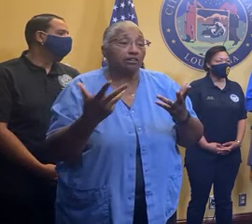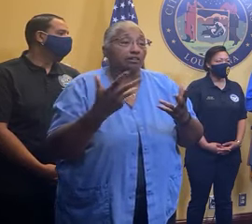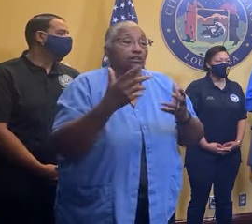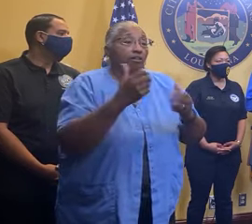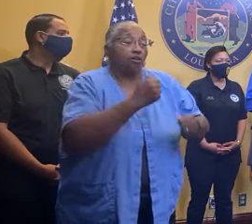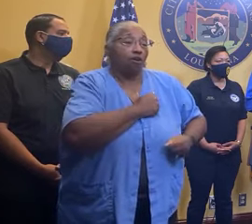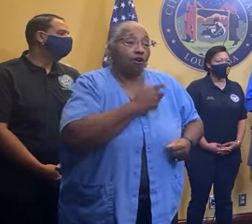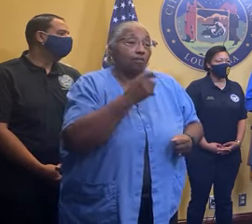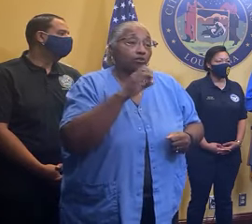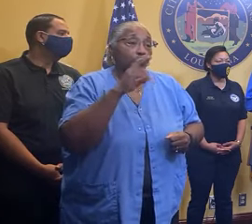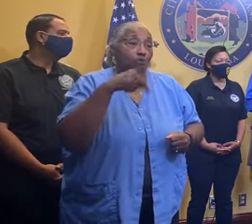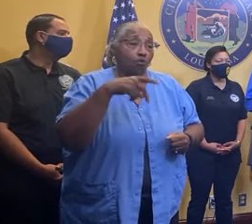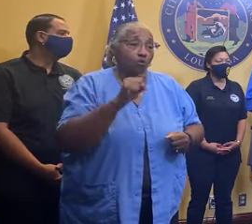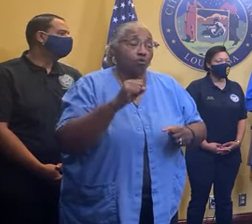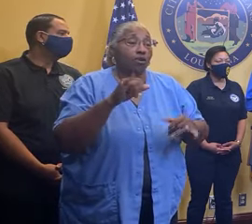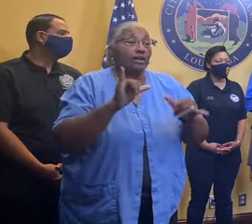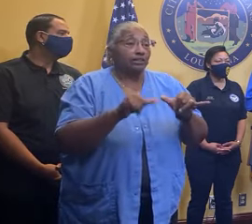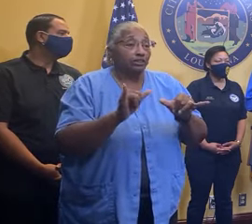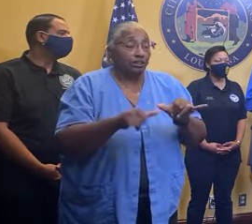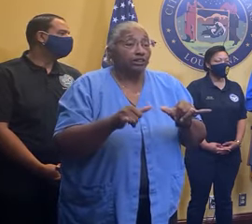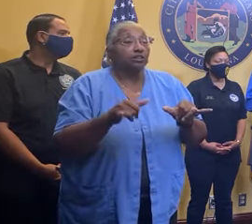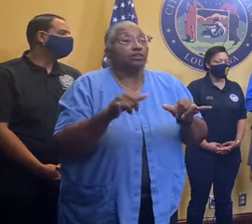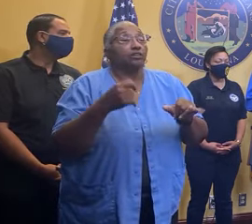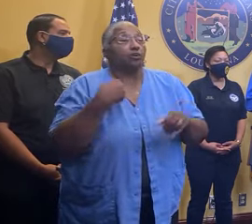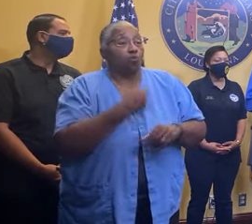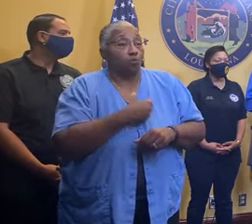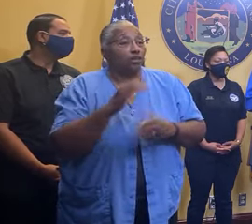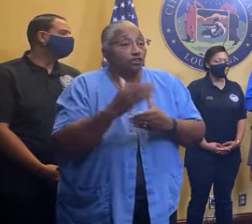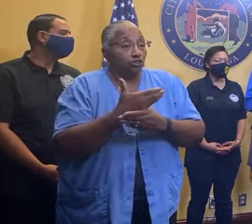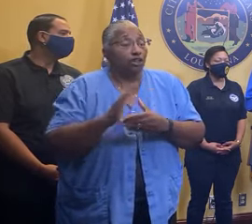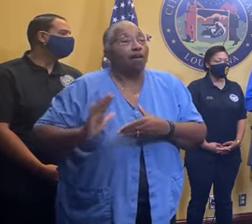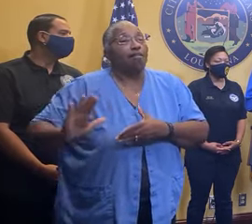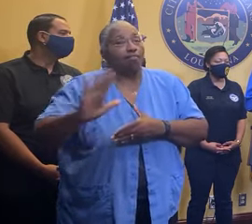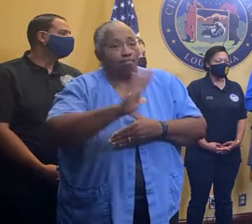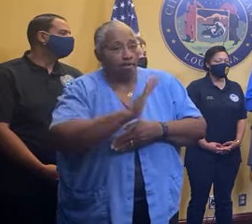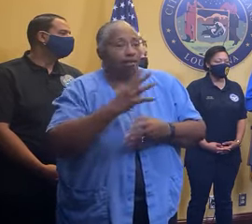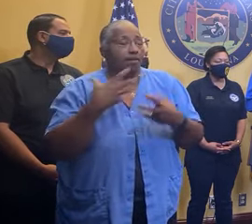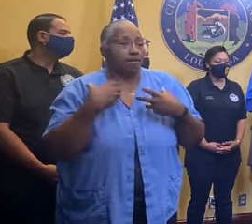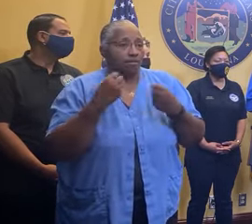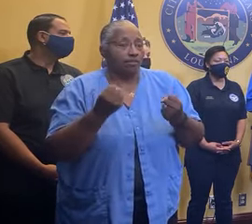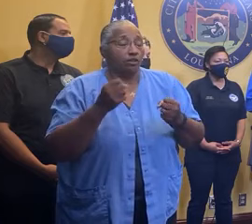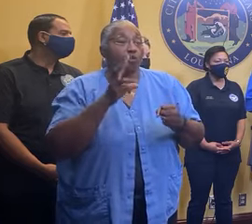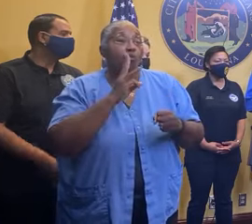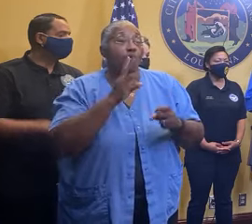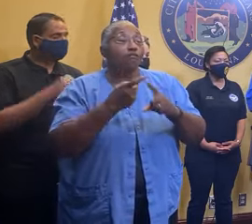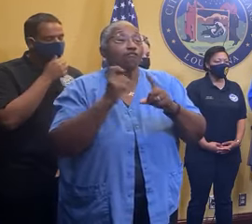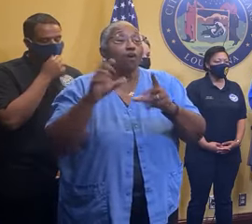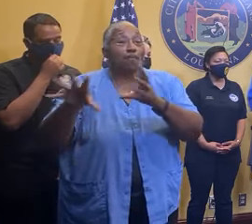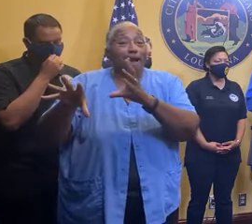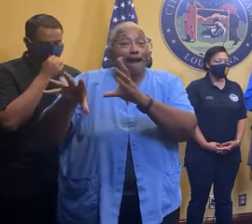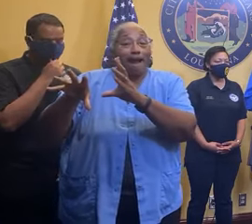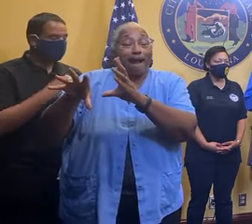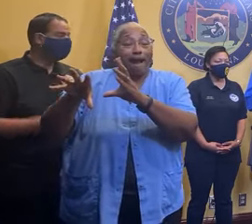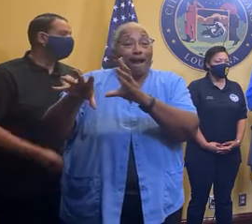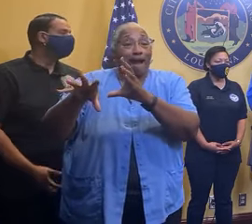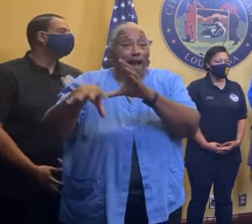of Engineers, they have great confidence, and we share that confidence. So water coming from outside of the